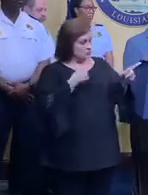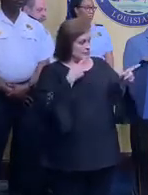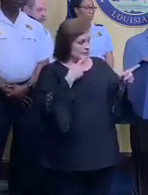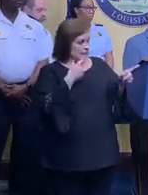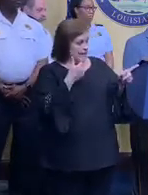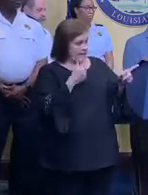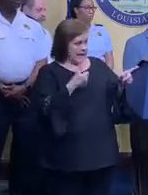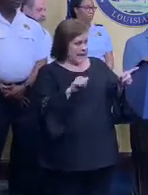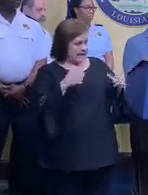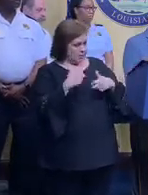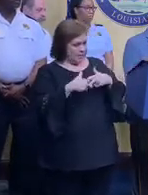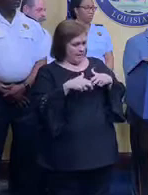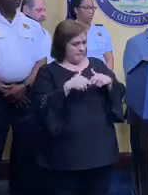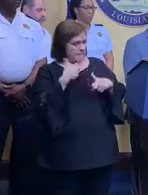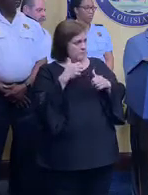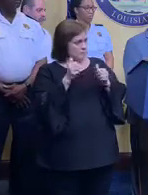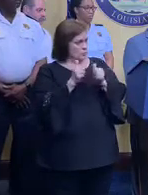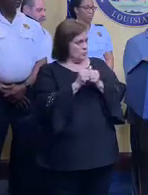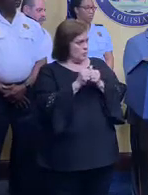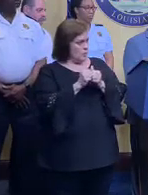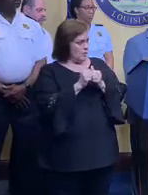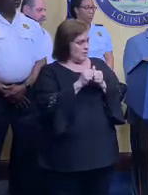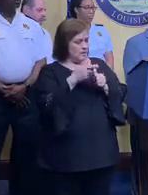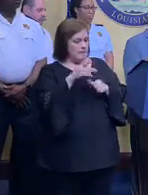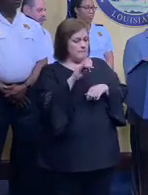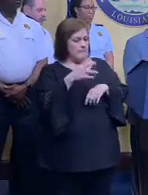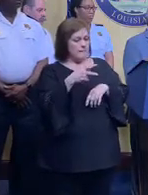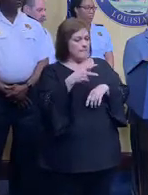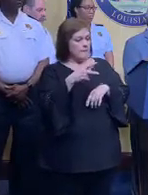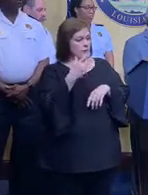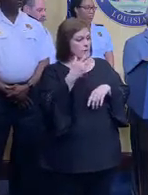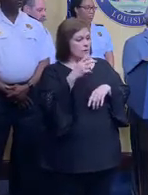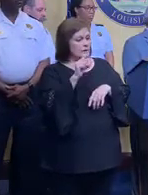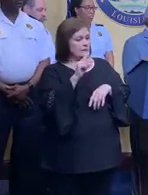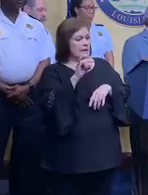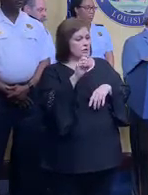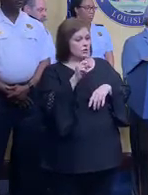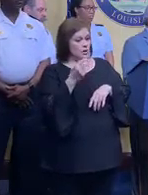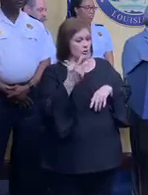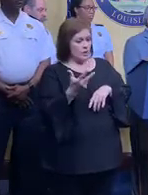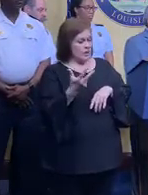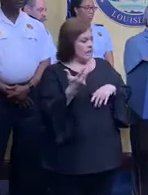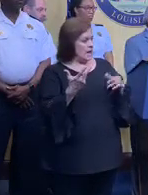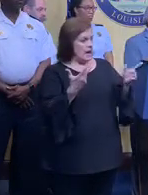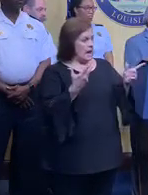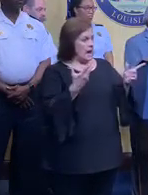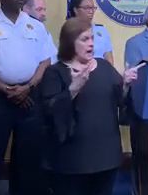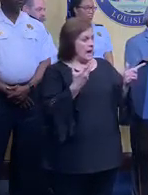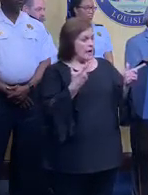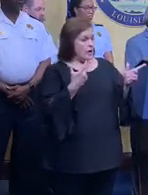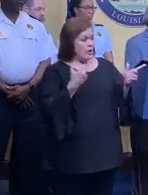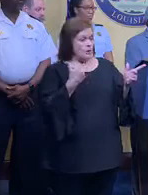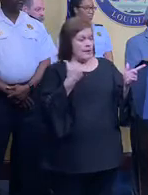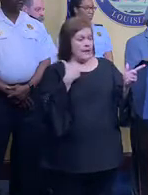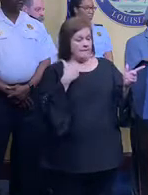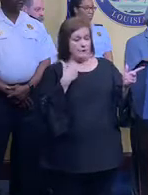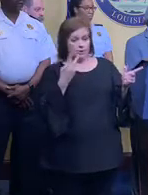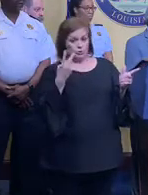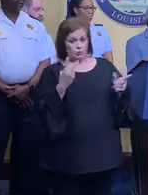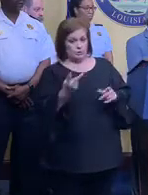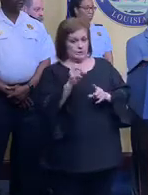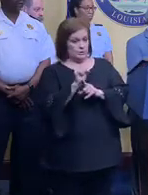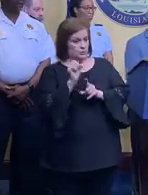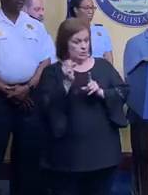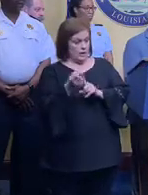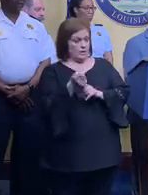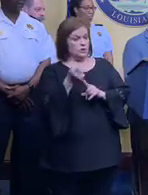station 3 by chance? I mean, were they all working at full efficiency as well? I can answer that offline. We had 2